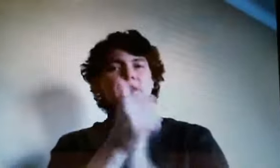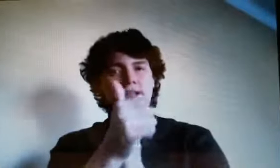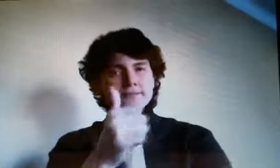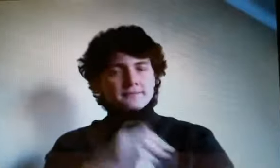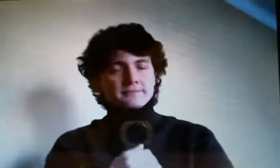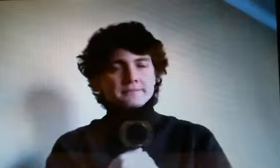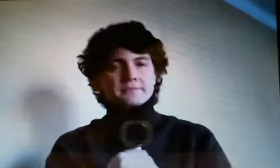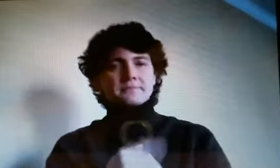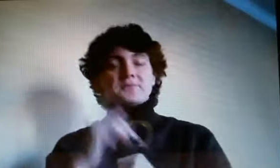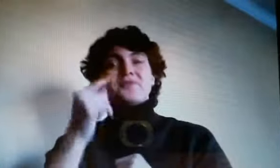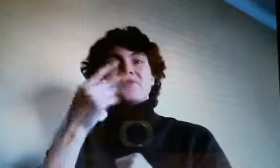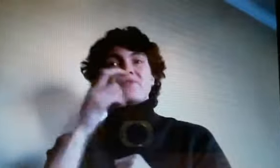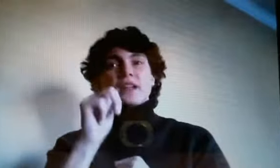part of hearing which were passed.